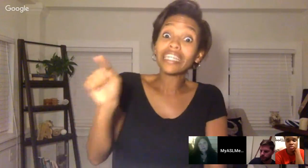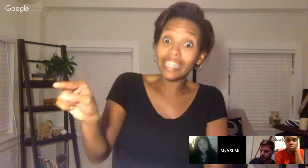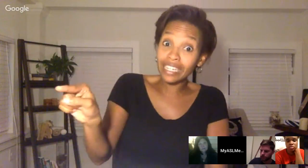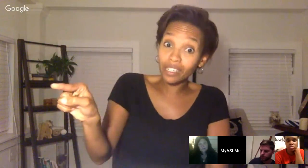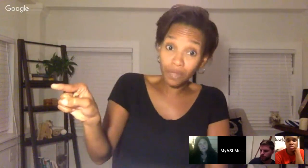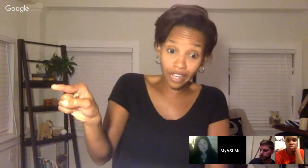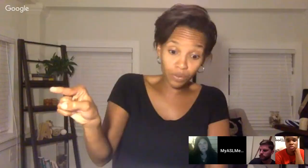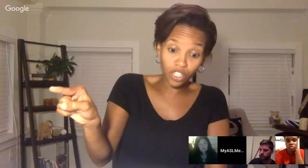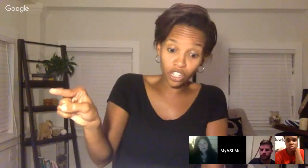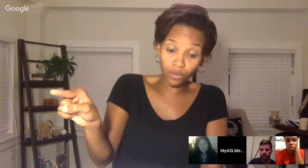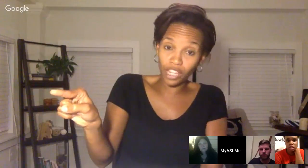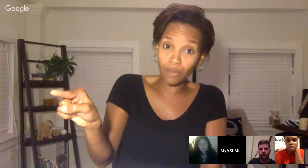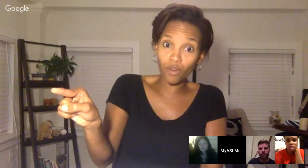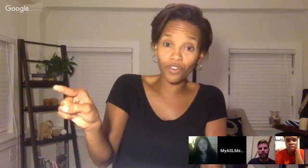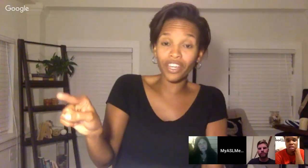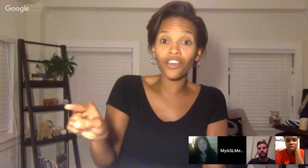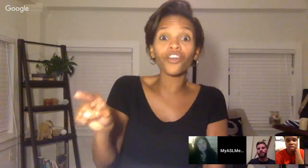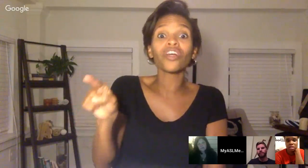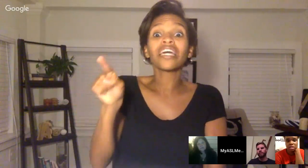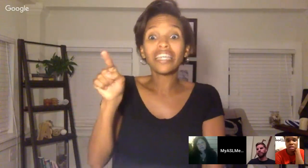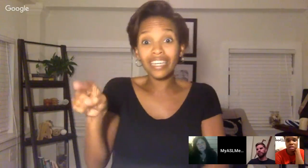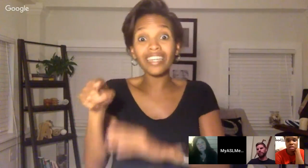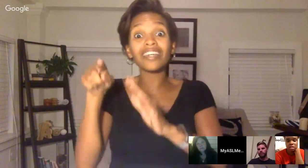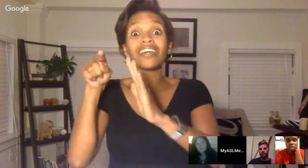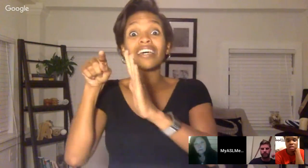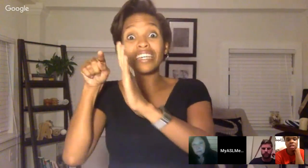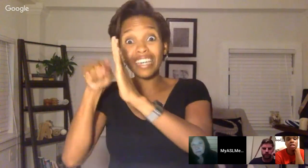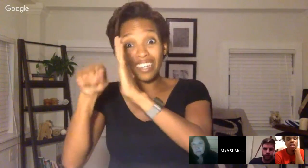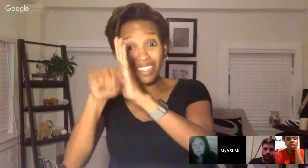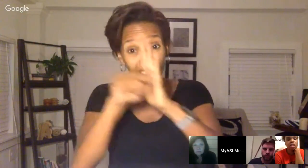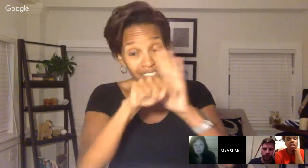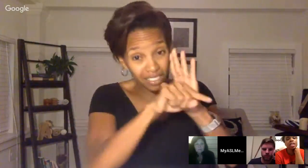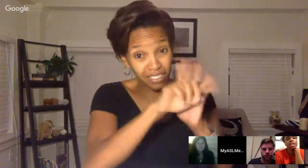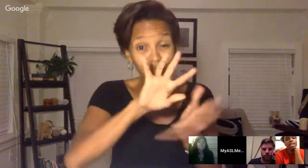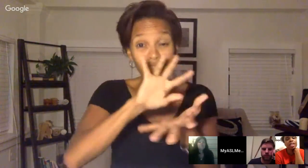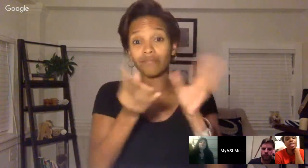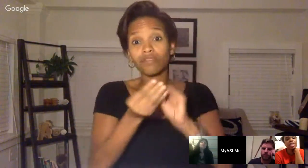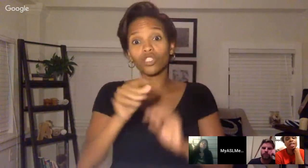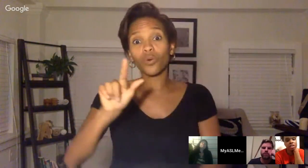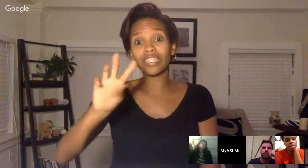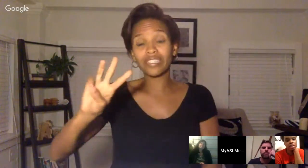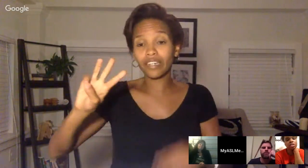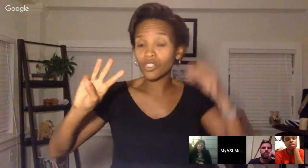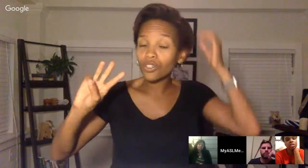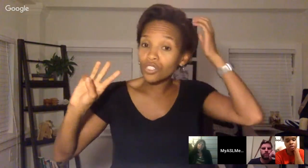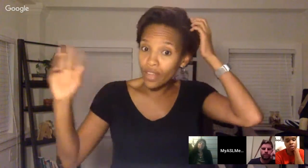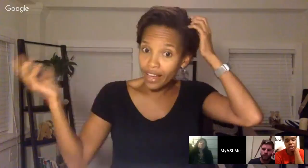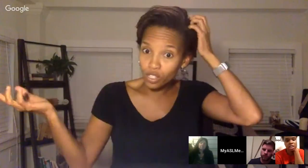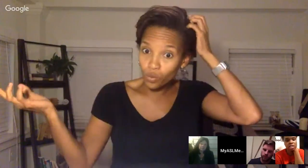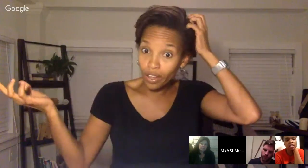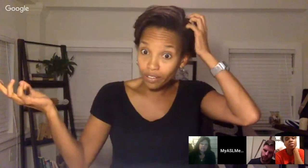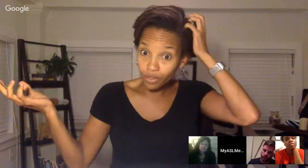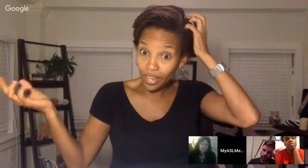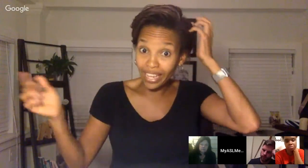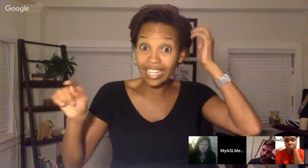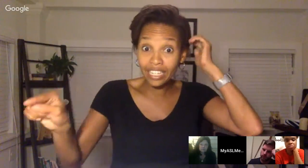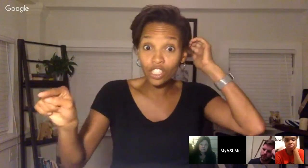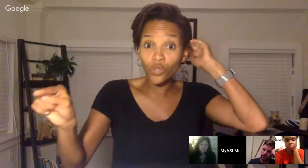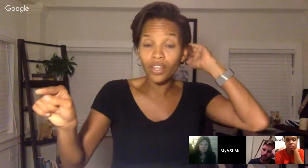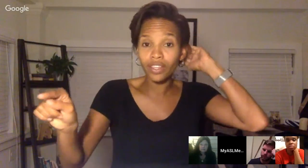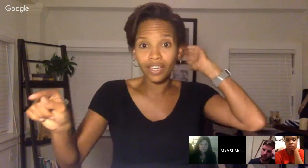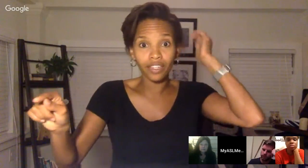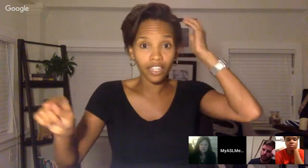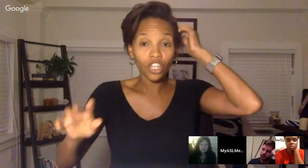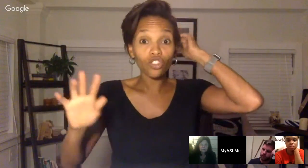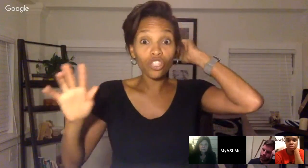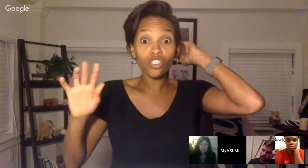do he, because we started with him over here. He killed 26. You could do that as well, okay? He's